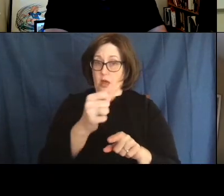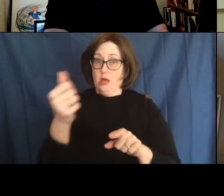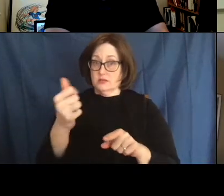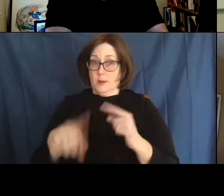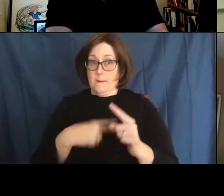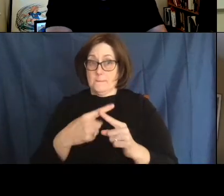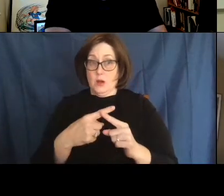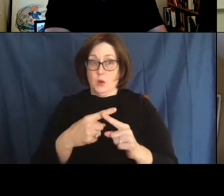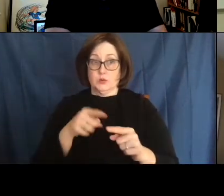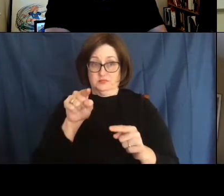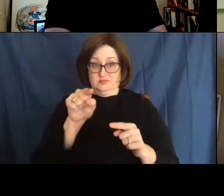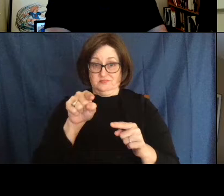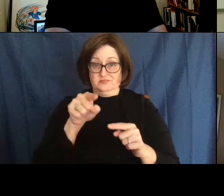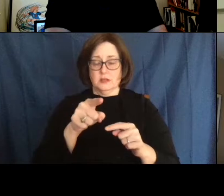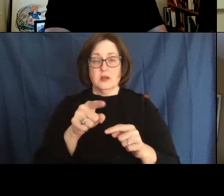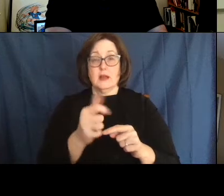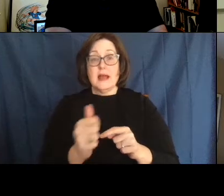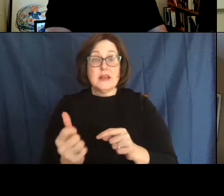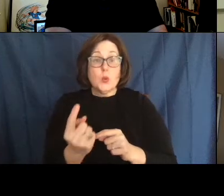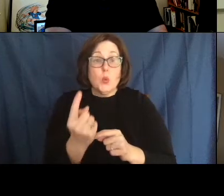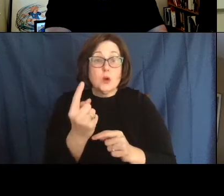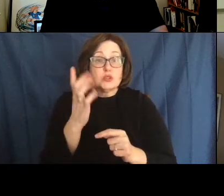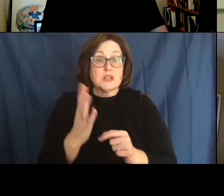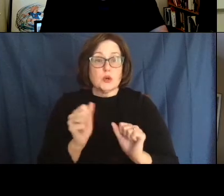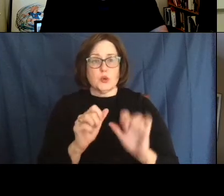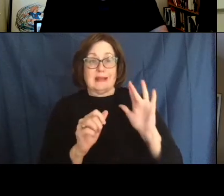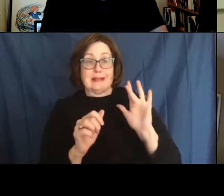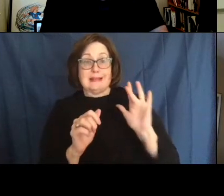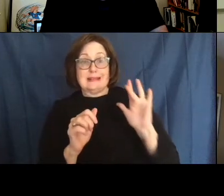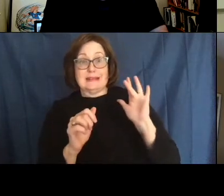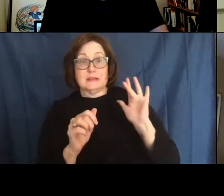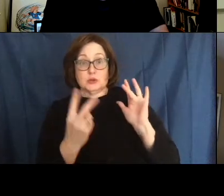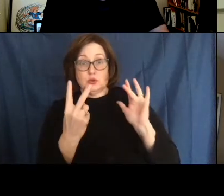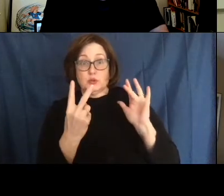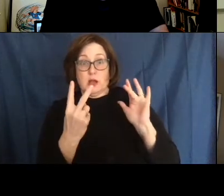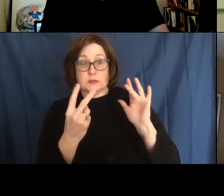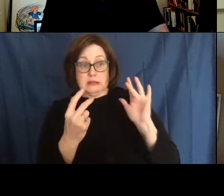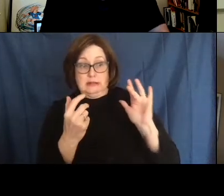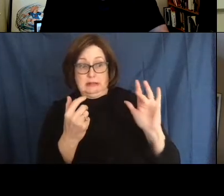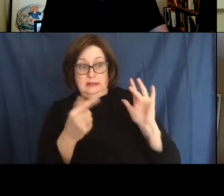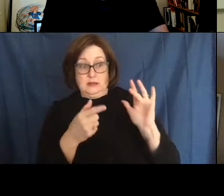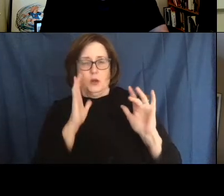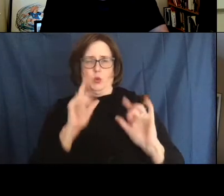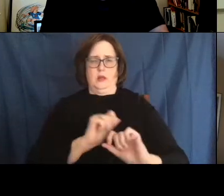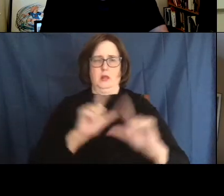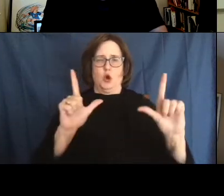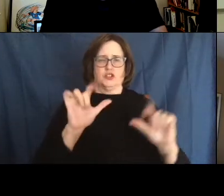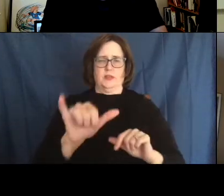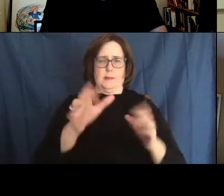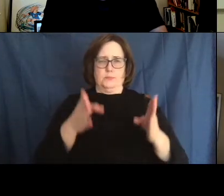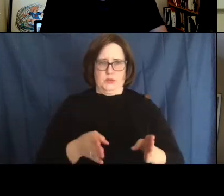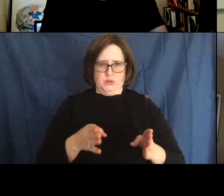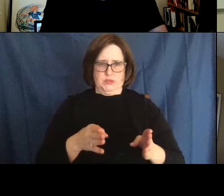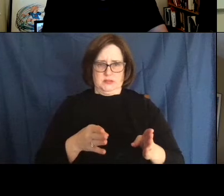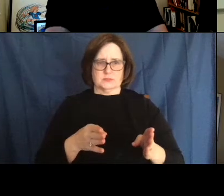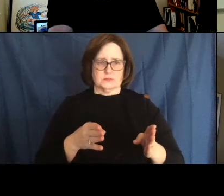presenters' boxes on your screen by double-clicking the box that you want to enlarge. And so you can enlarge the ASL